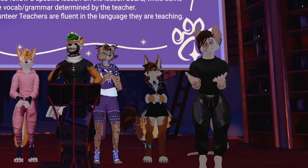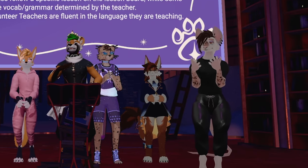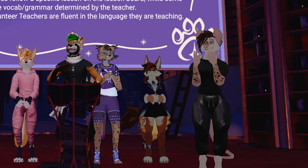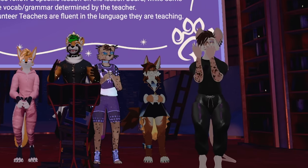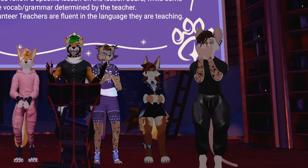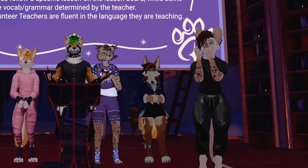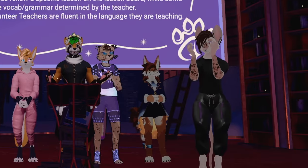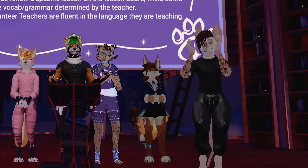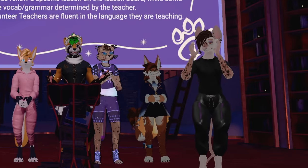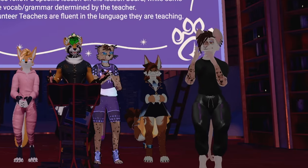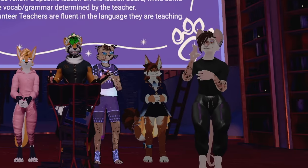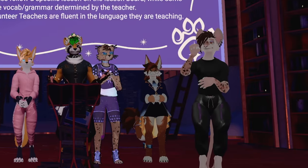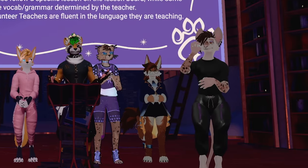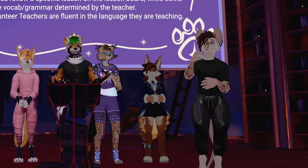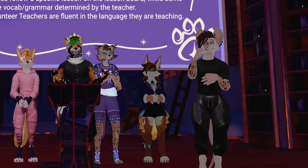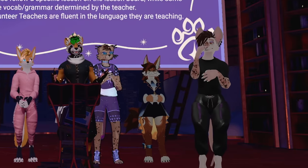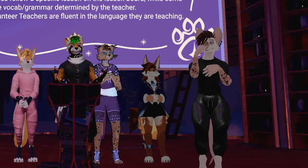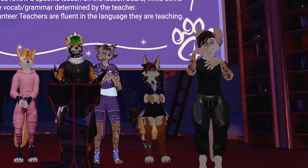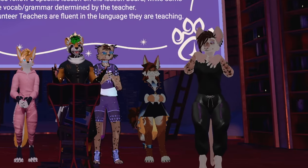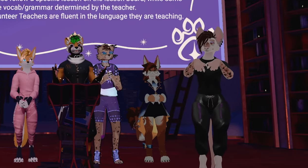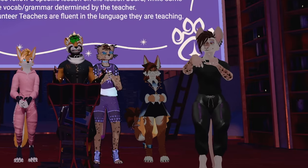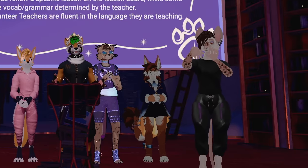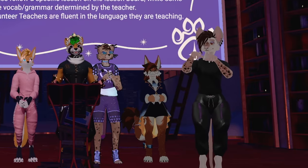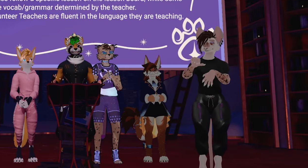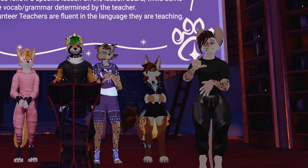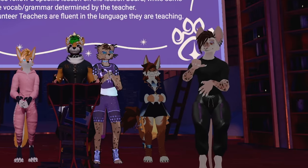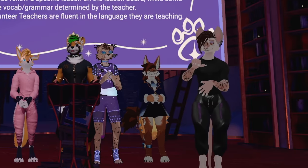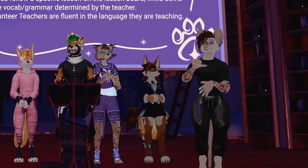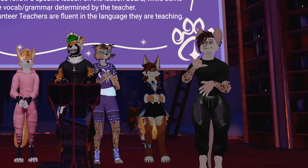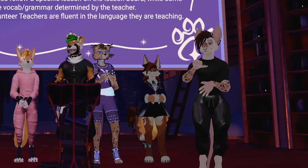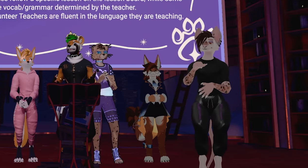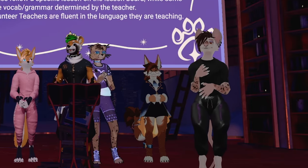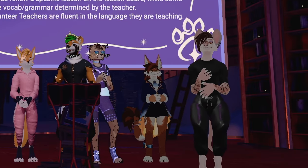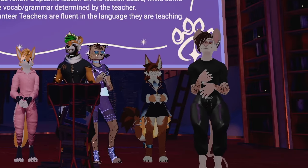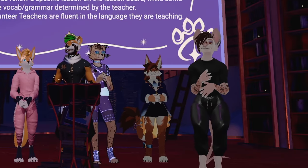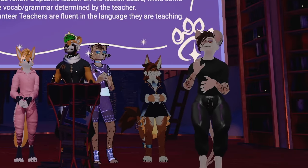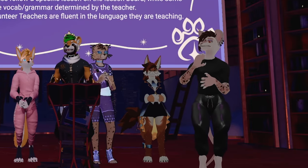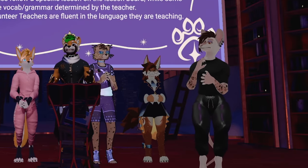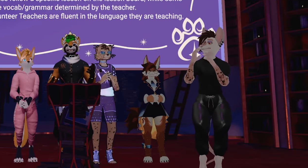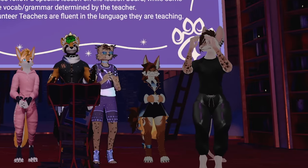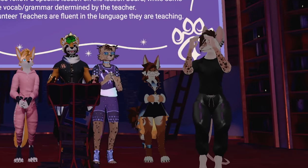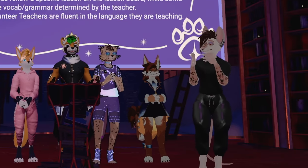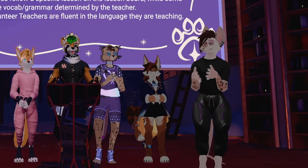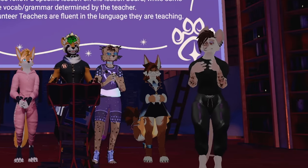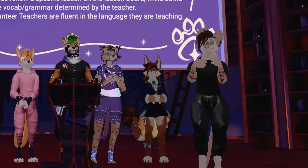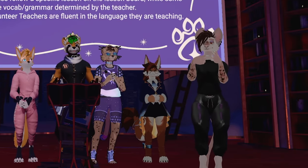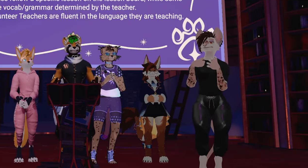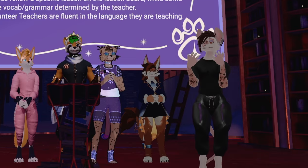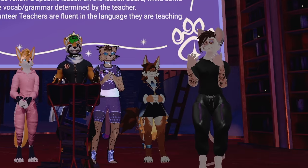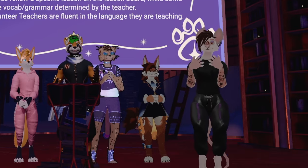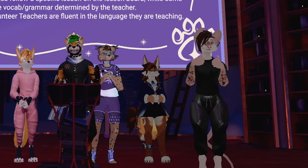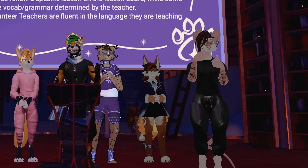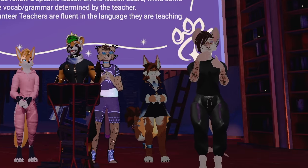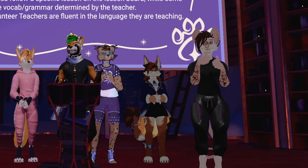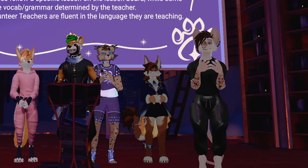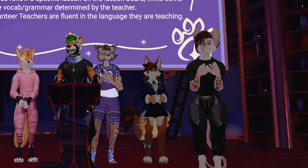One of our requirements for our teachers is that they are fluent in whatever language they are teaching, so they are an expert on the language, and they're here to help you